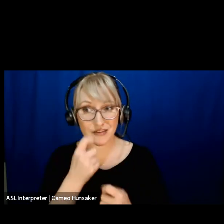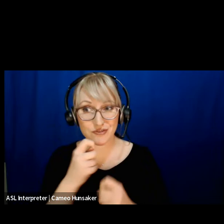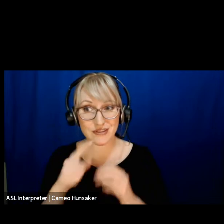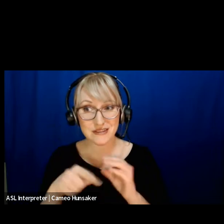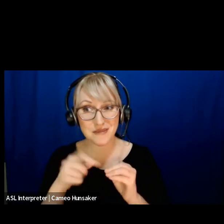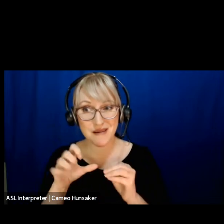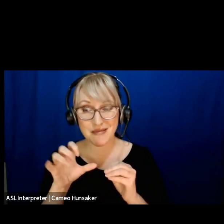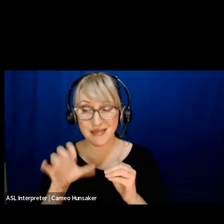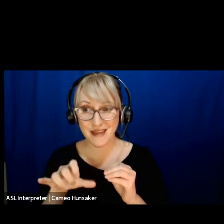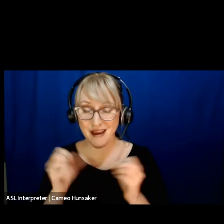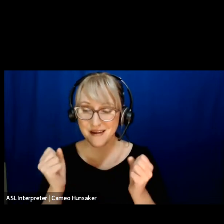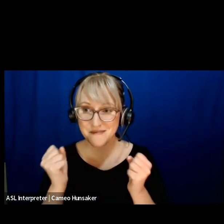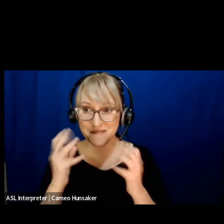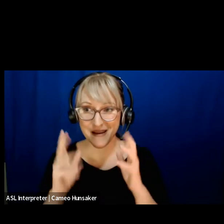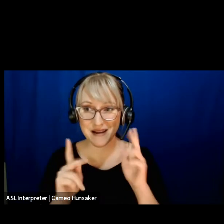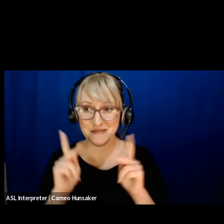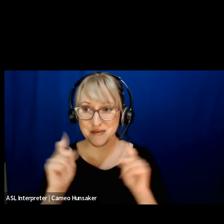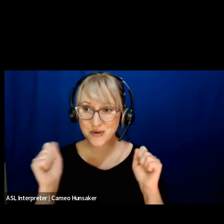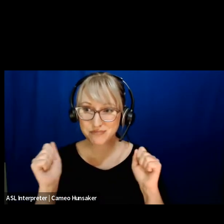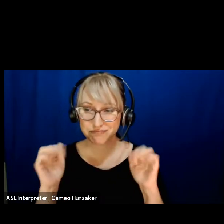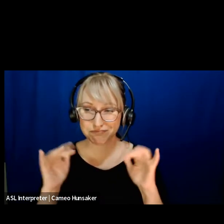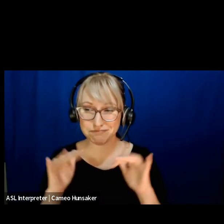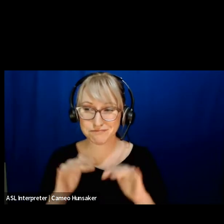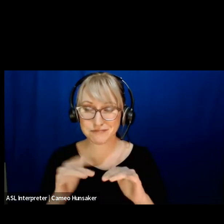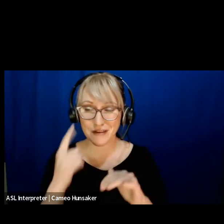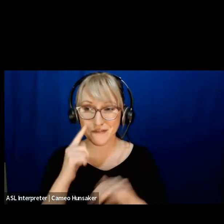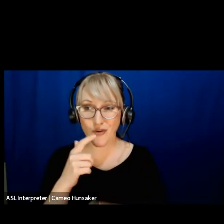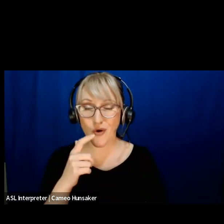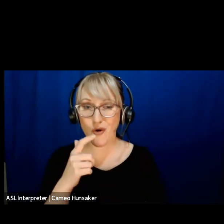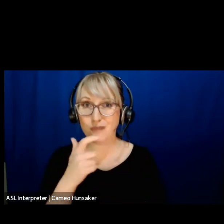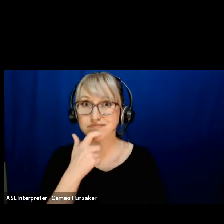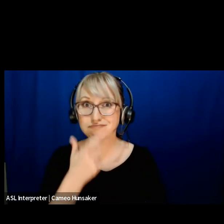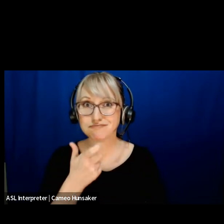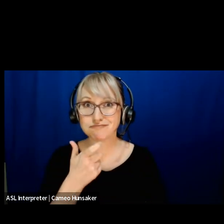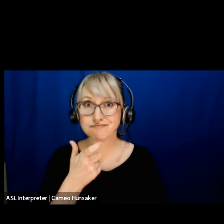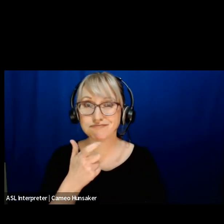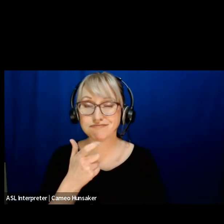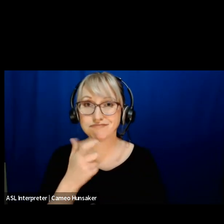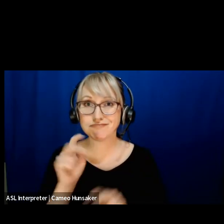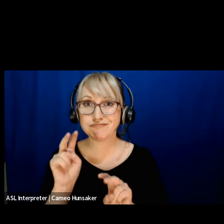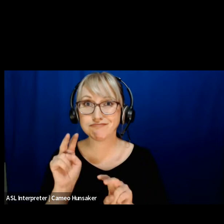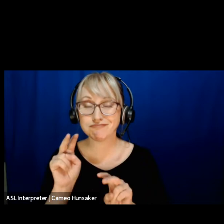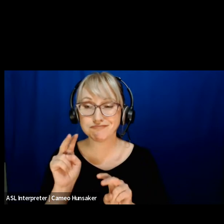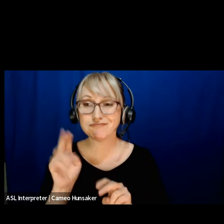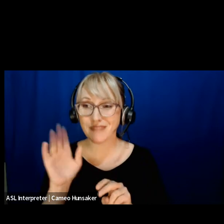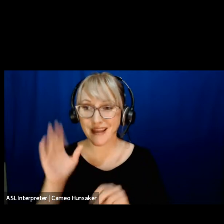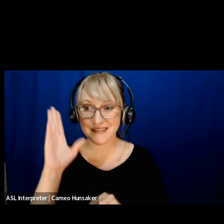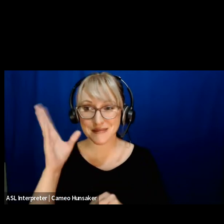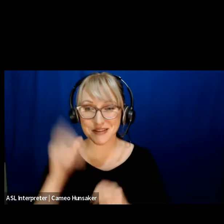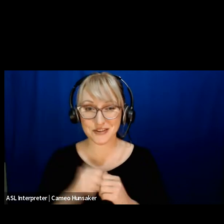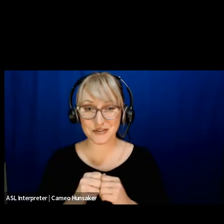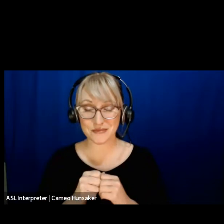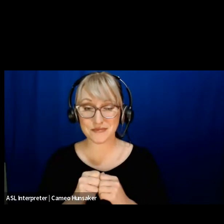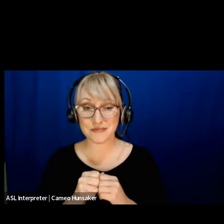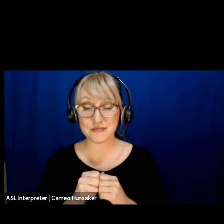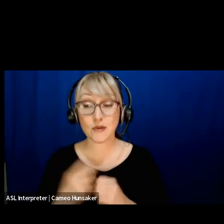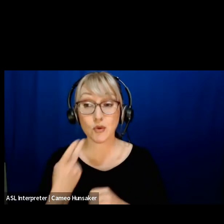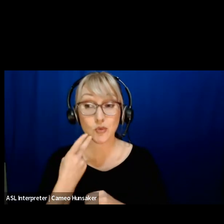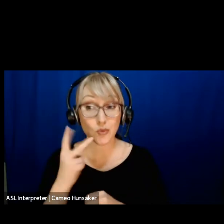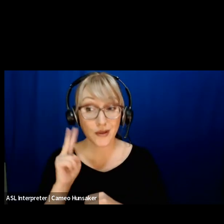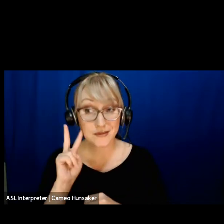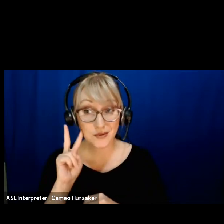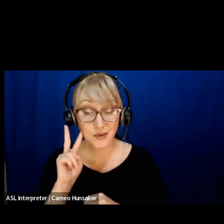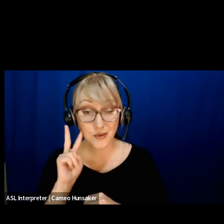great turnout to hear that information. And 2 weeks ago, or 2 days ago, rather,